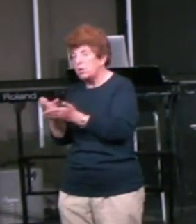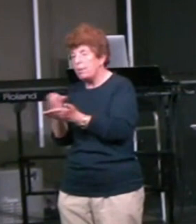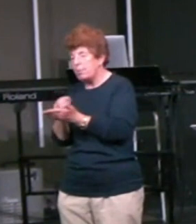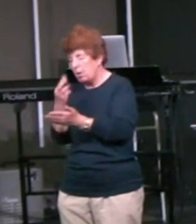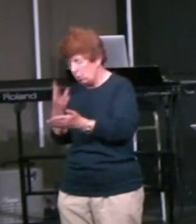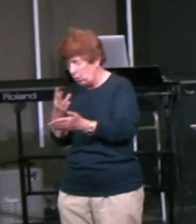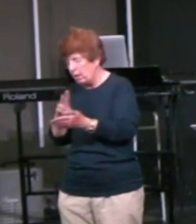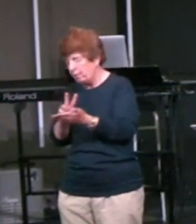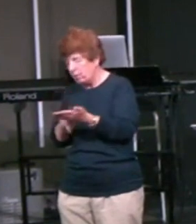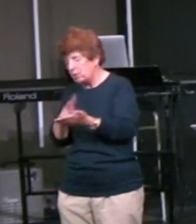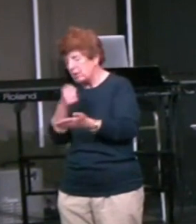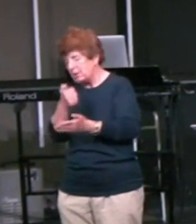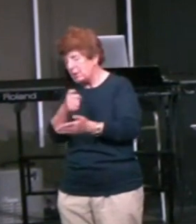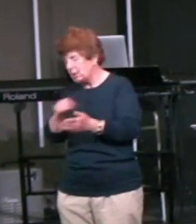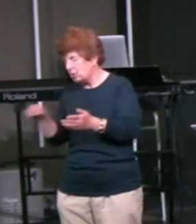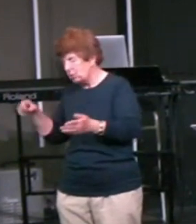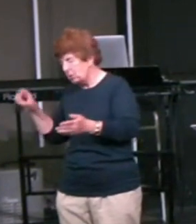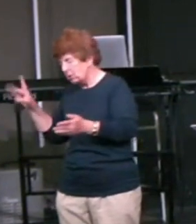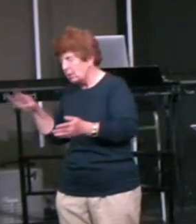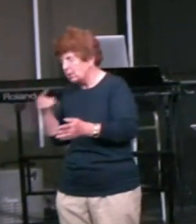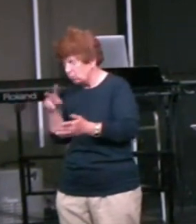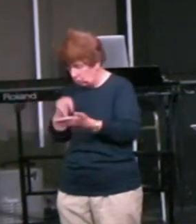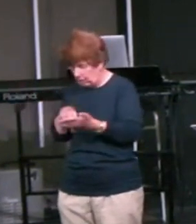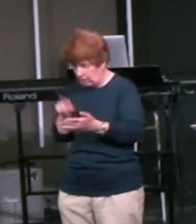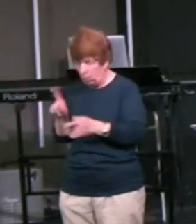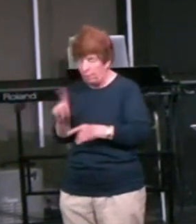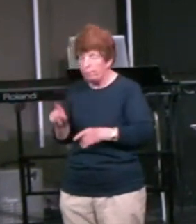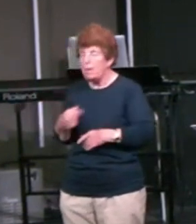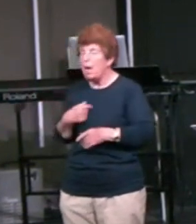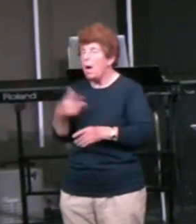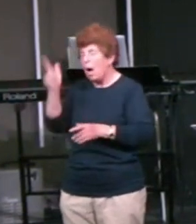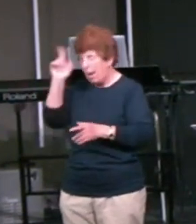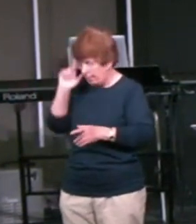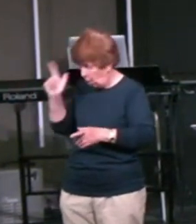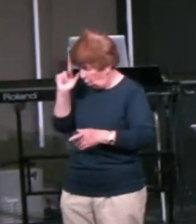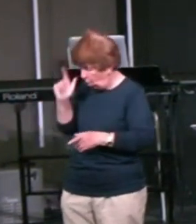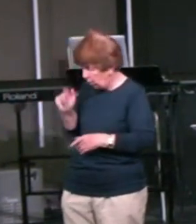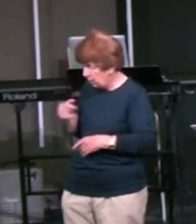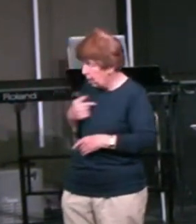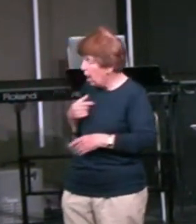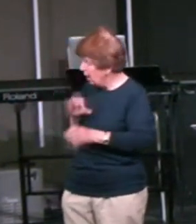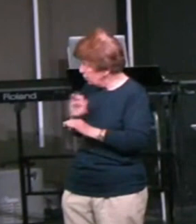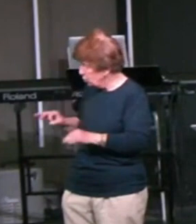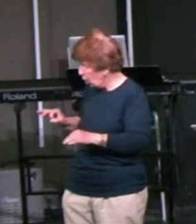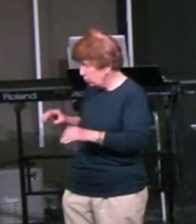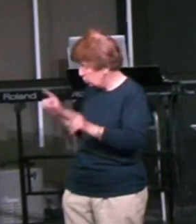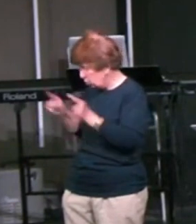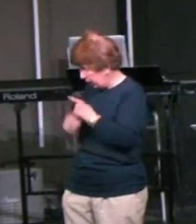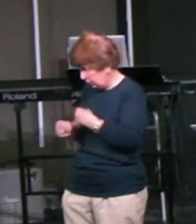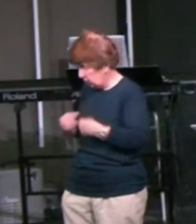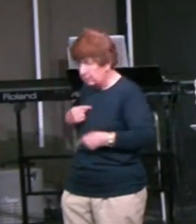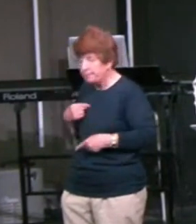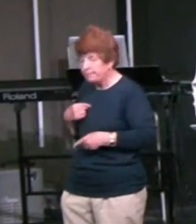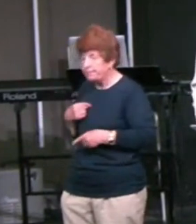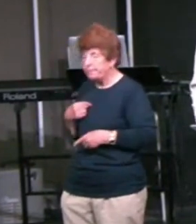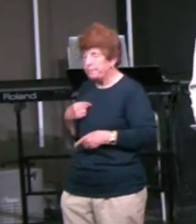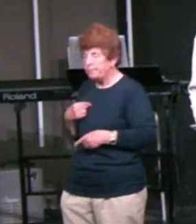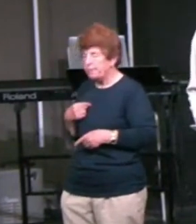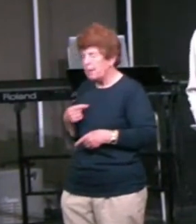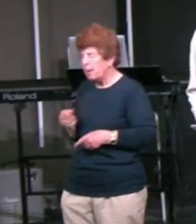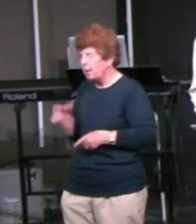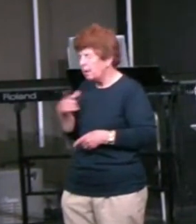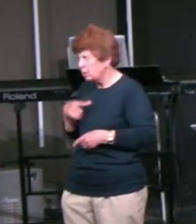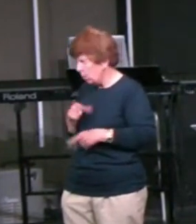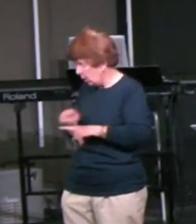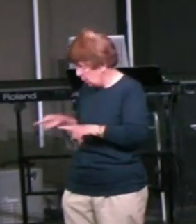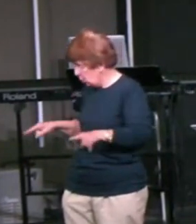verses 6 to 10, we read these words. I am the Lord, and I do not change. That is